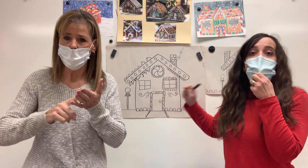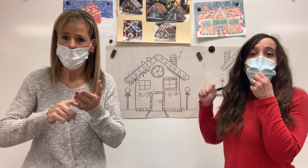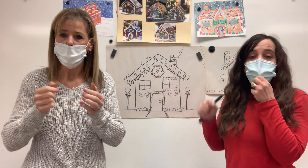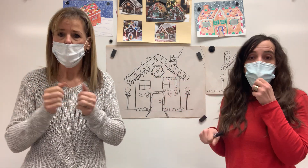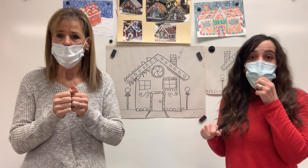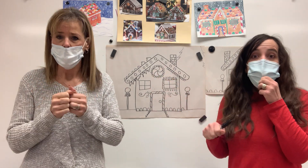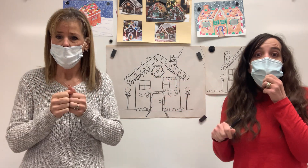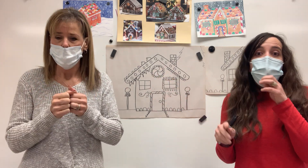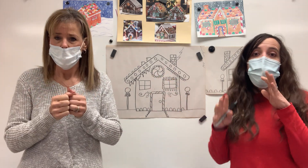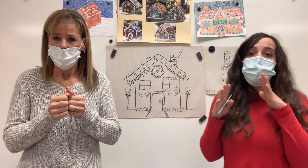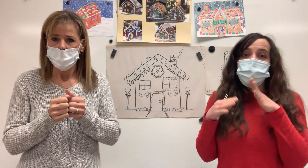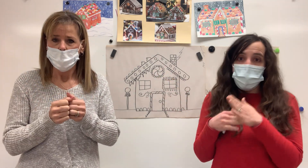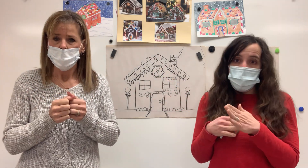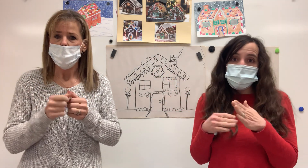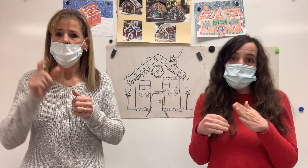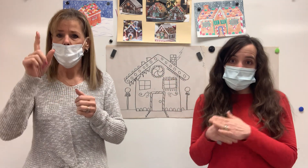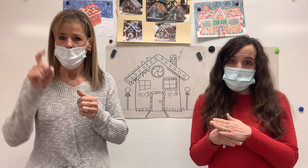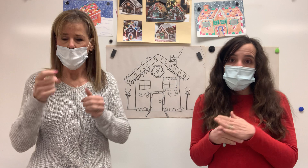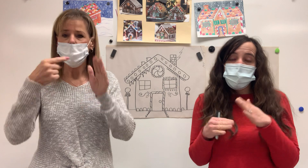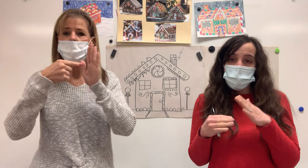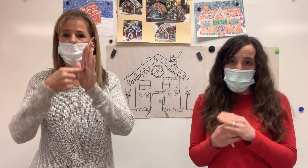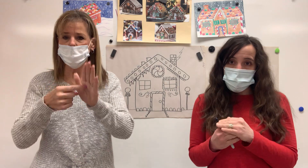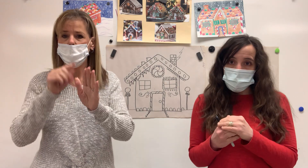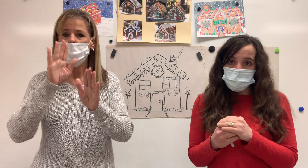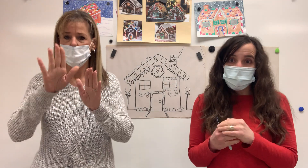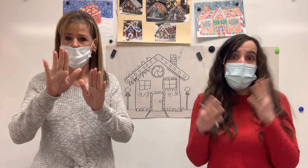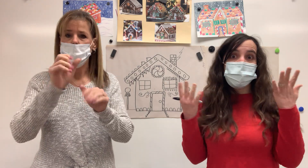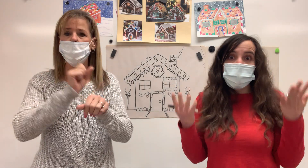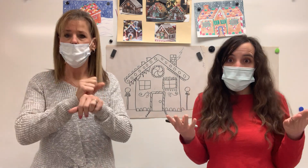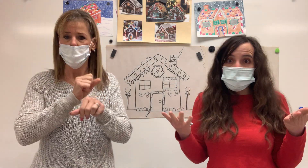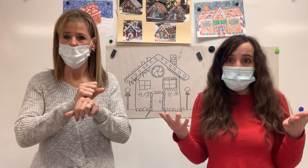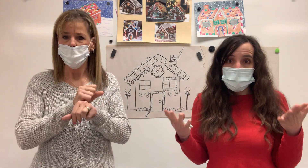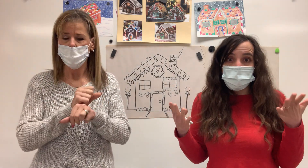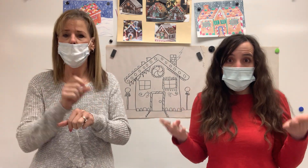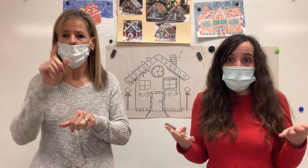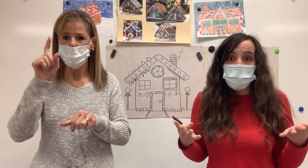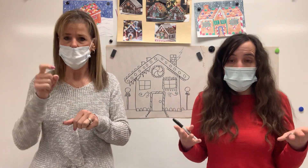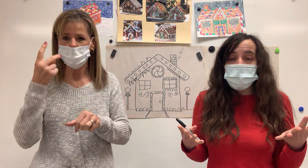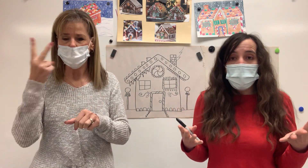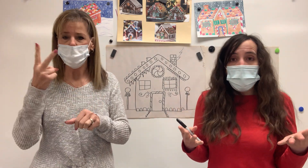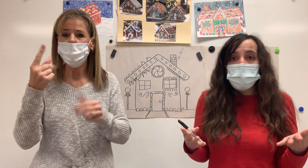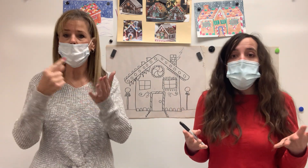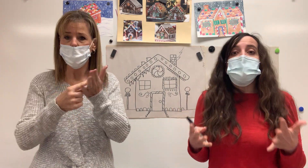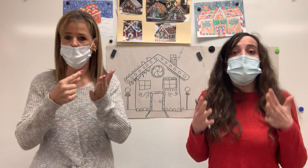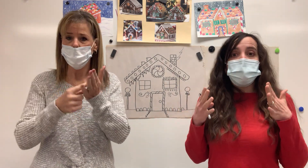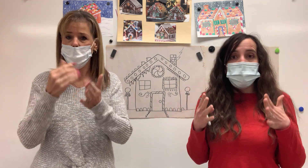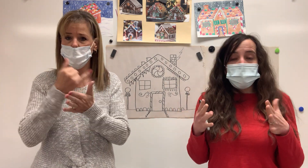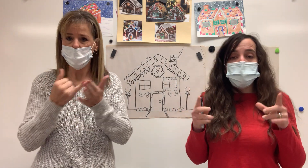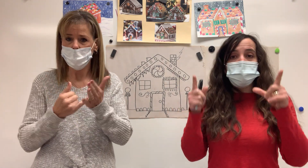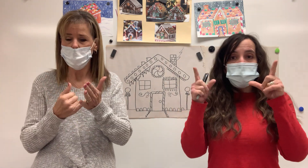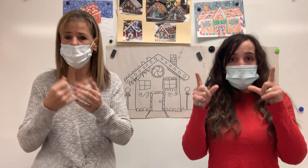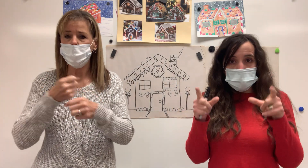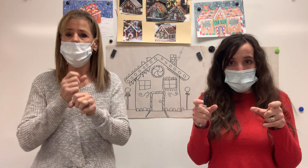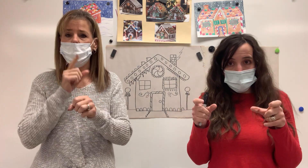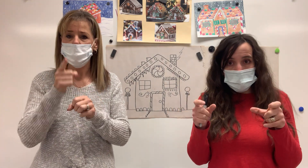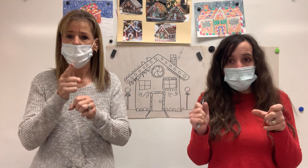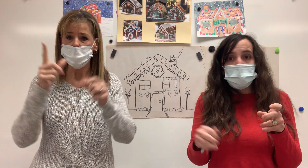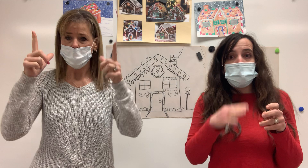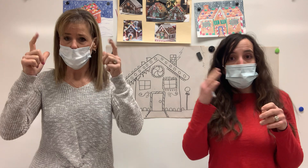And friends, I've got to see your artwork. I've got to see it. You're getting a grade in art. So be sure to take a picture and put it